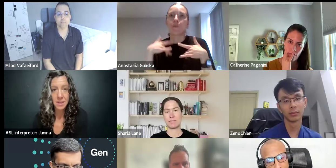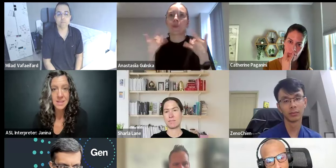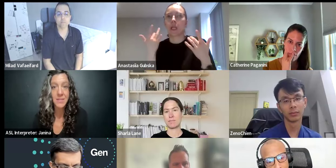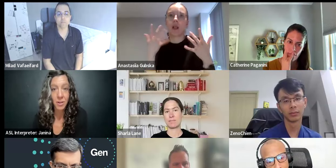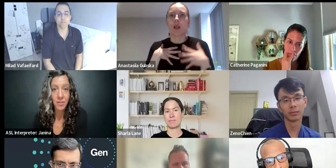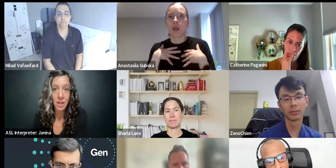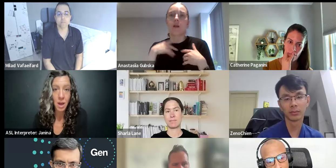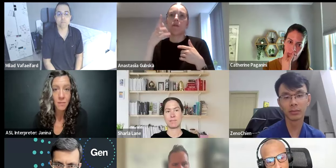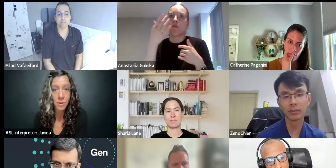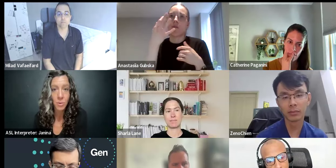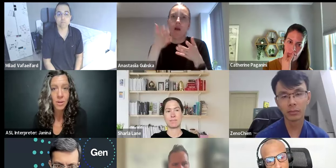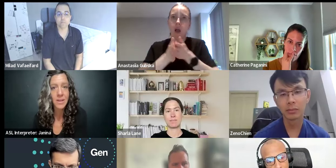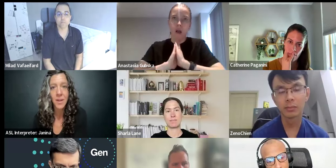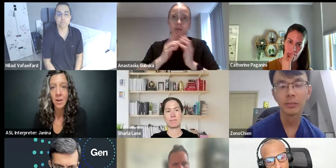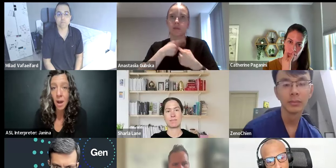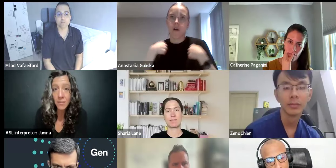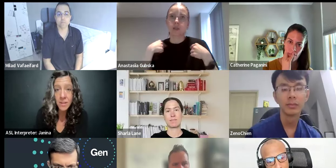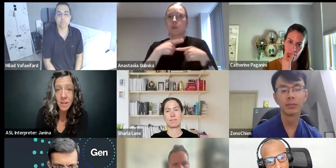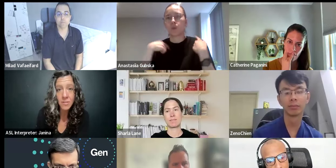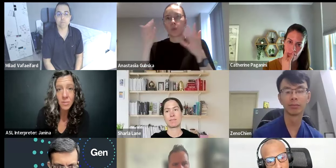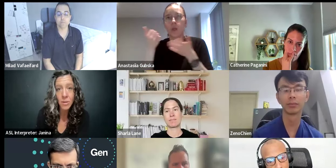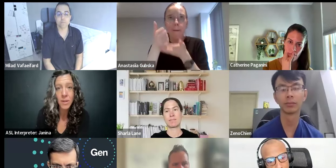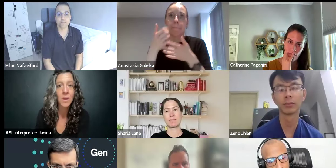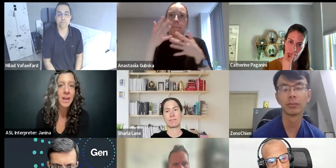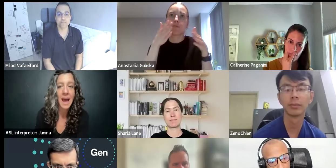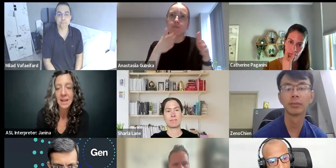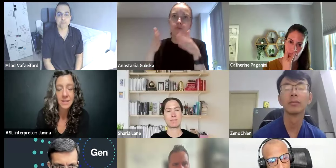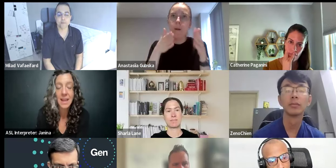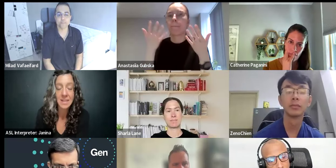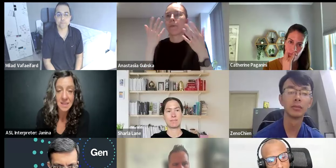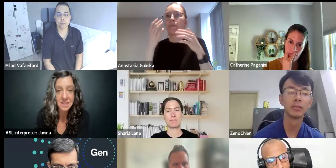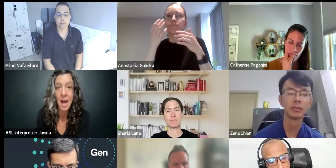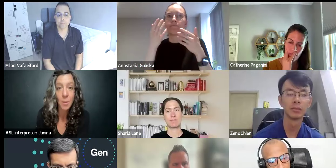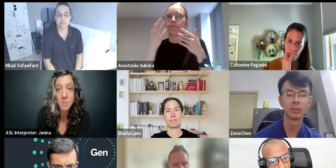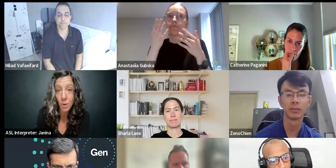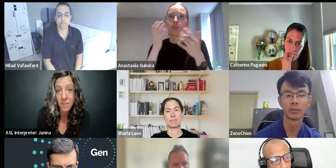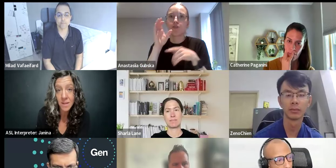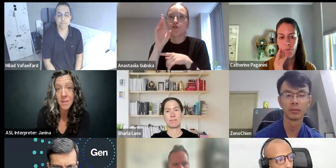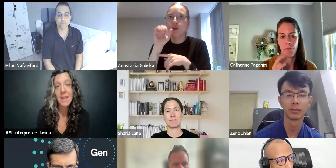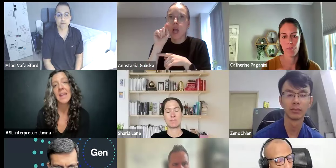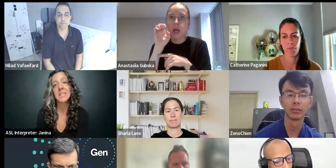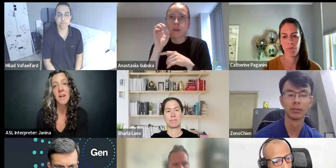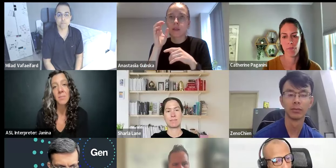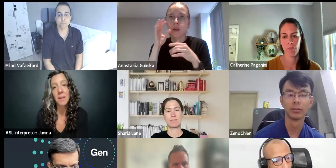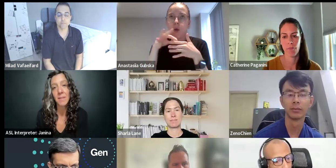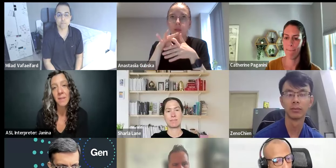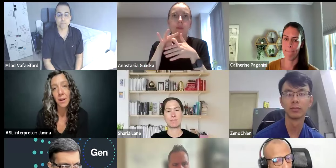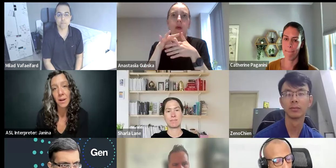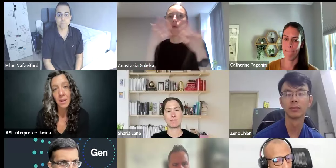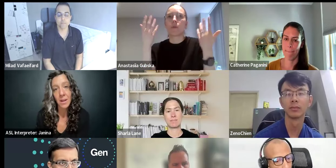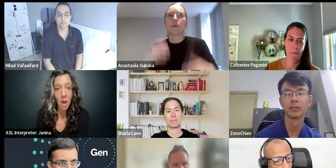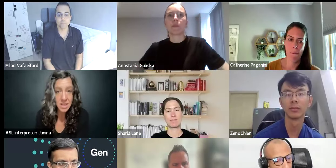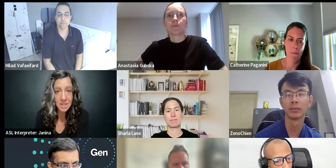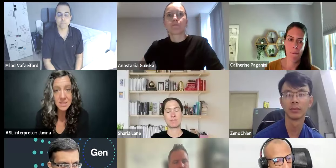different topics if they're feeling comfortable. And if they're not feeling comfortable, then we can they can ask us to help support them in developing